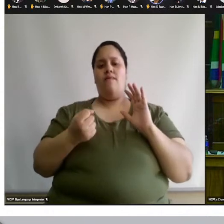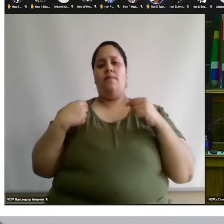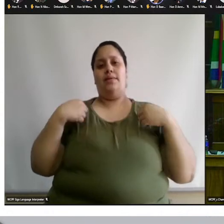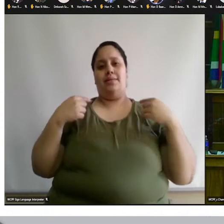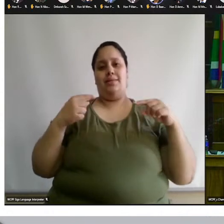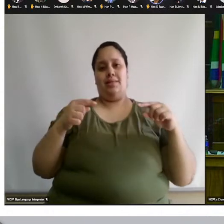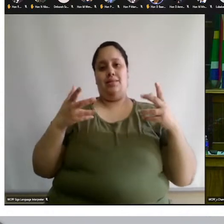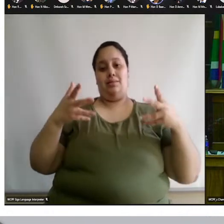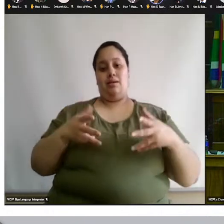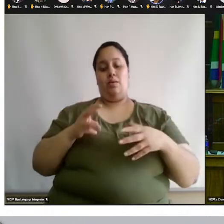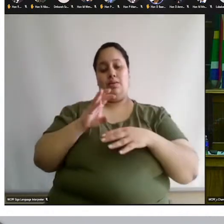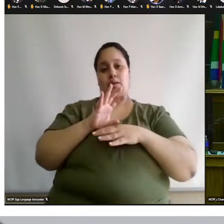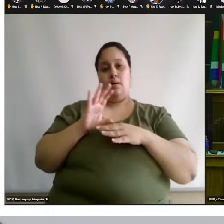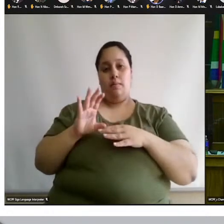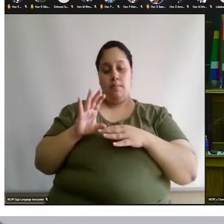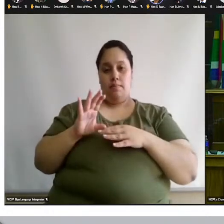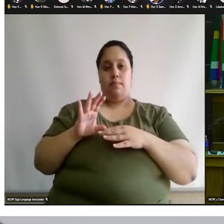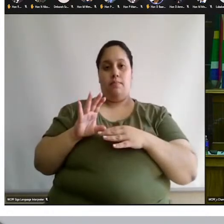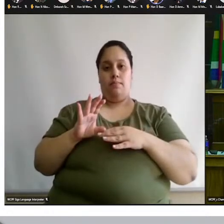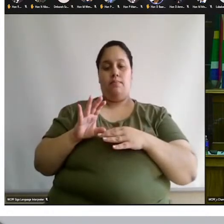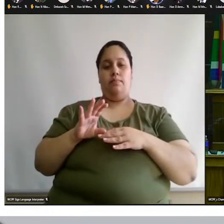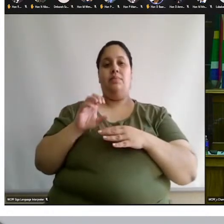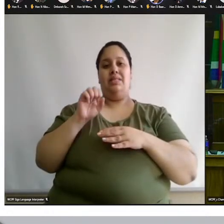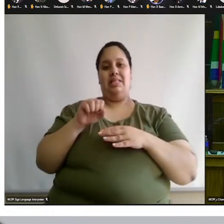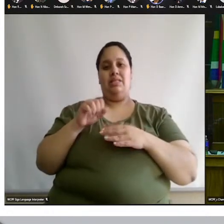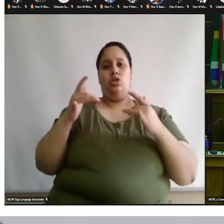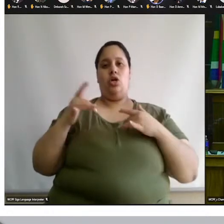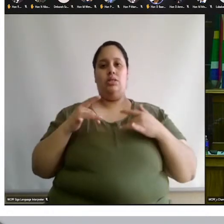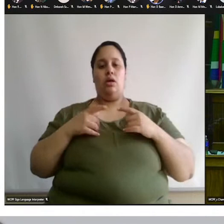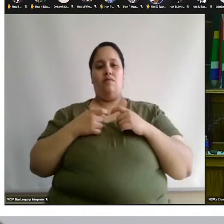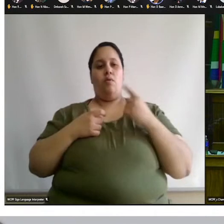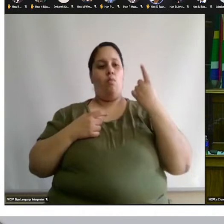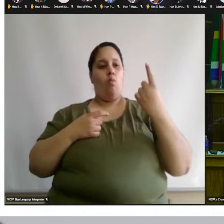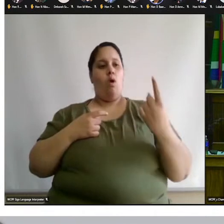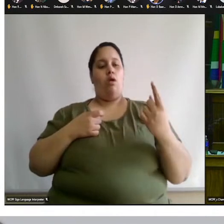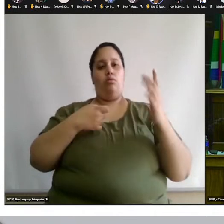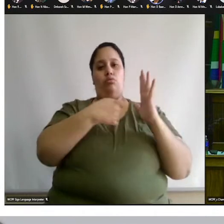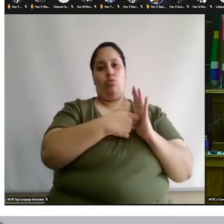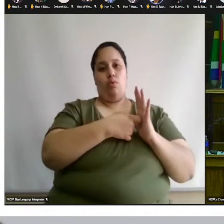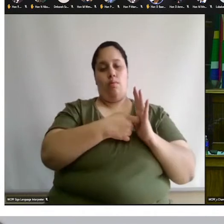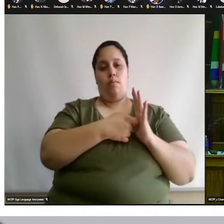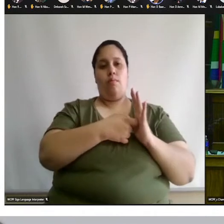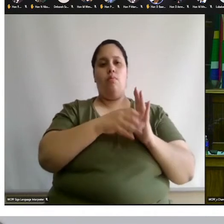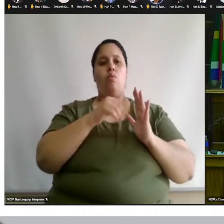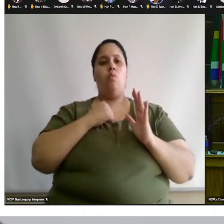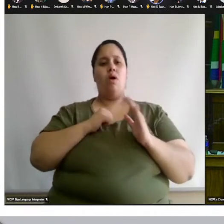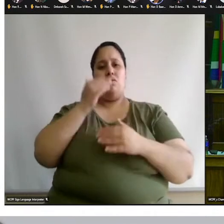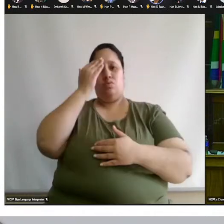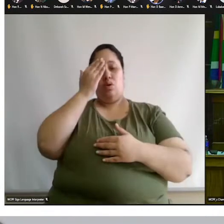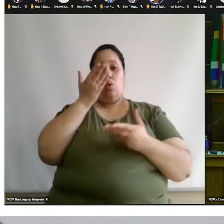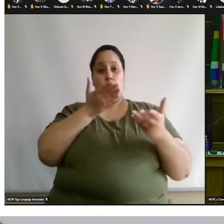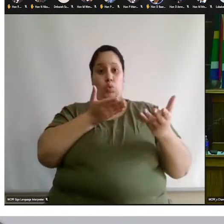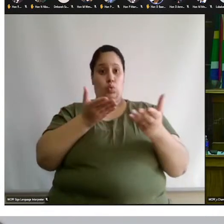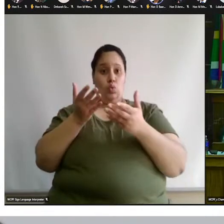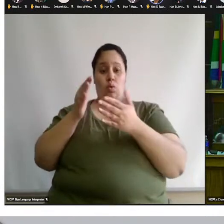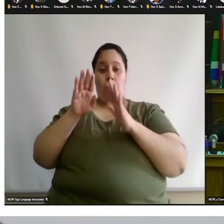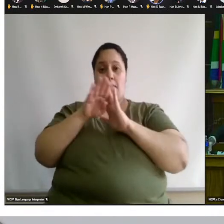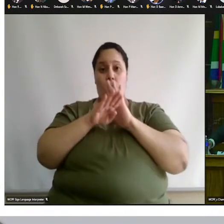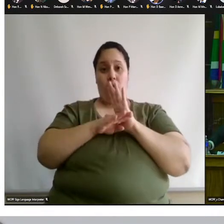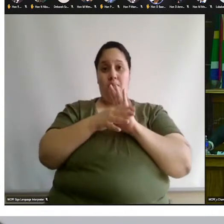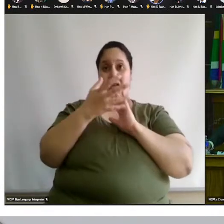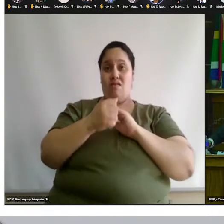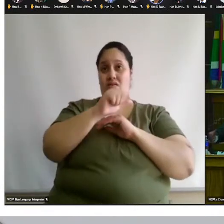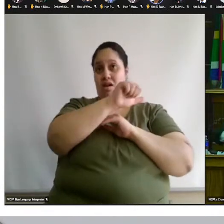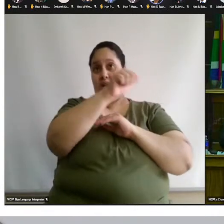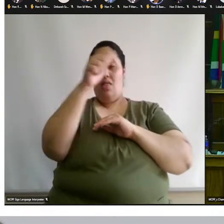Cape, although with the concerns of the ones too obviously, whether there are programs of such a nature that are implemented in other provinces,